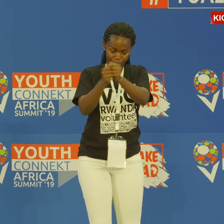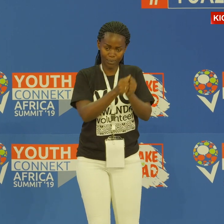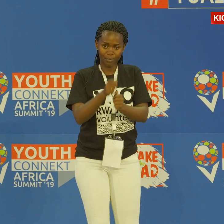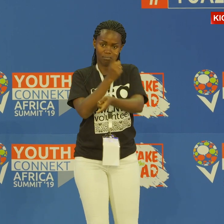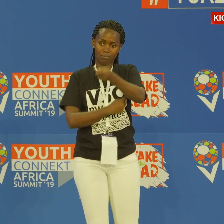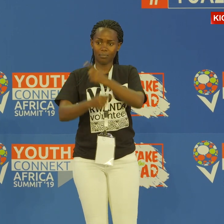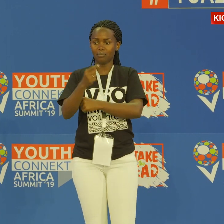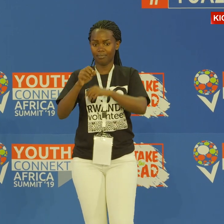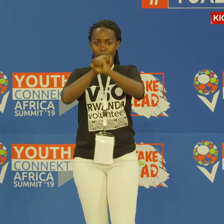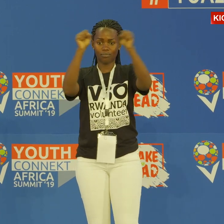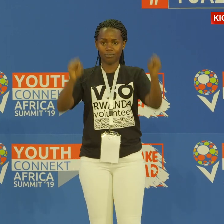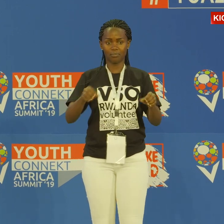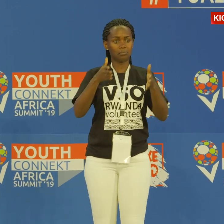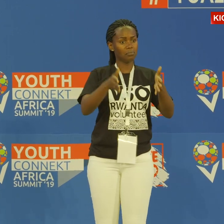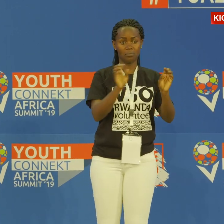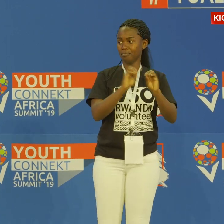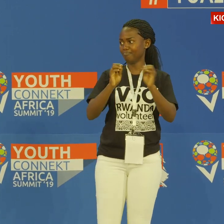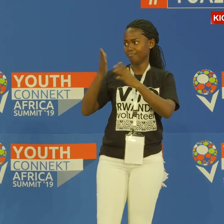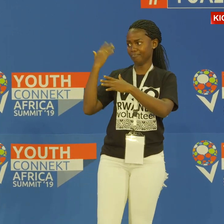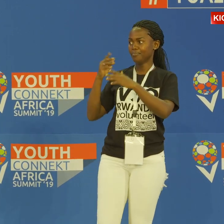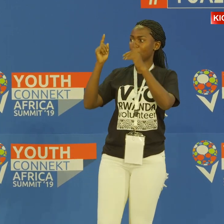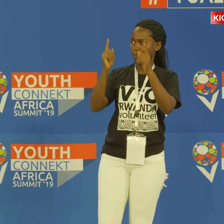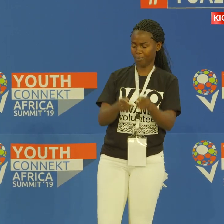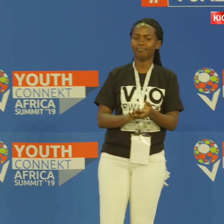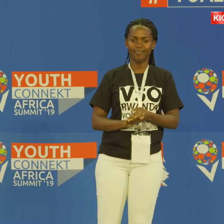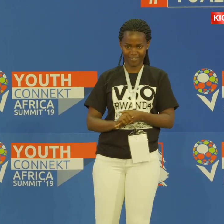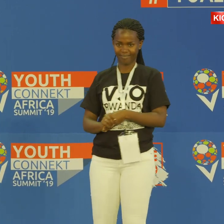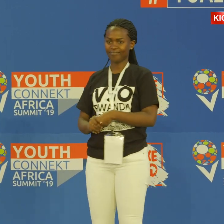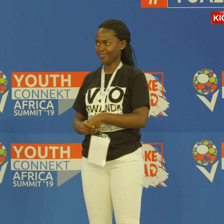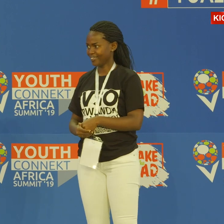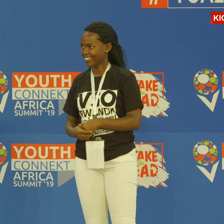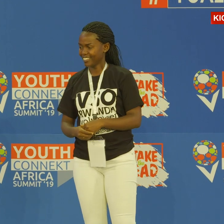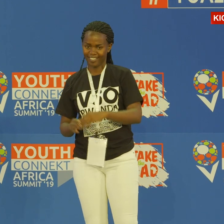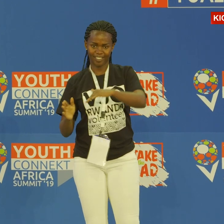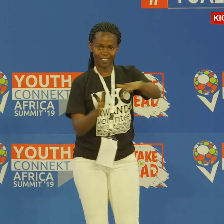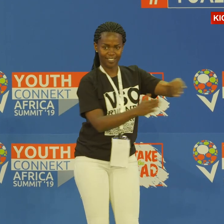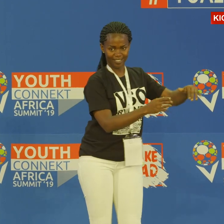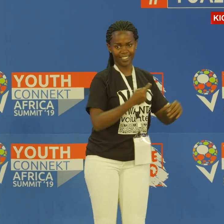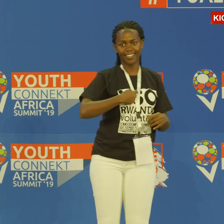We completed primary. We went in secondary school.